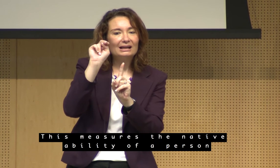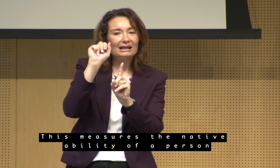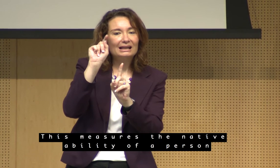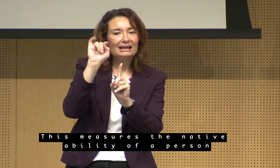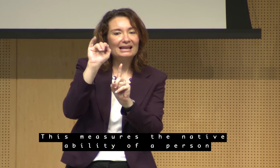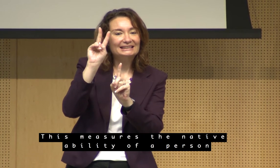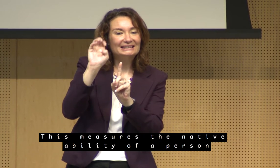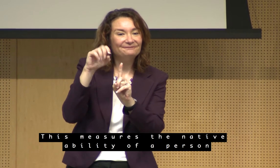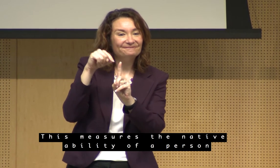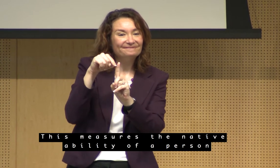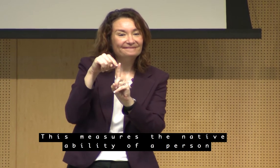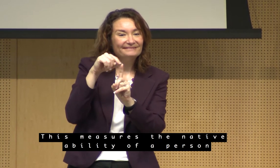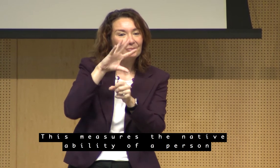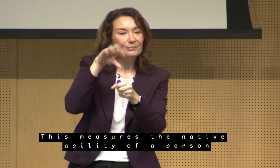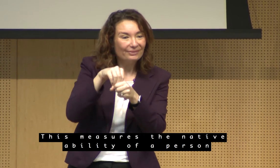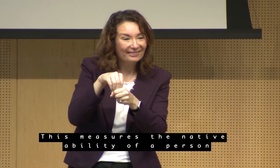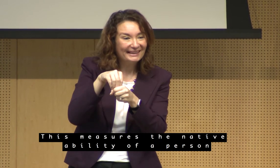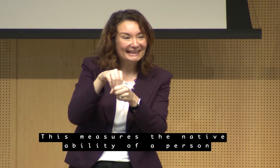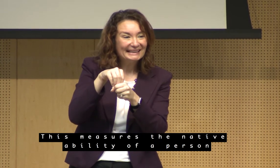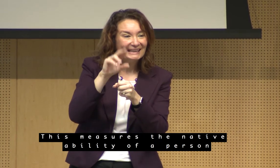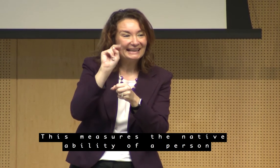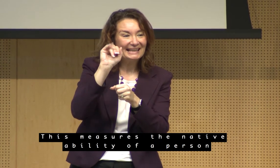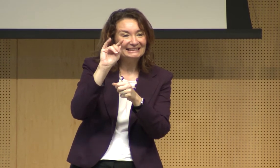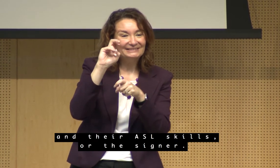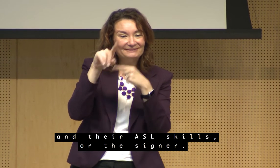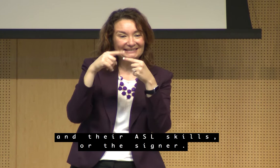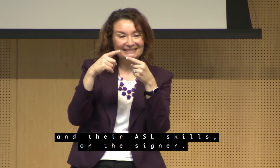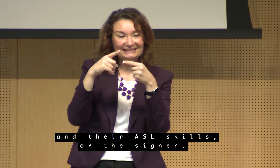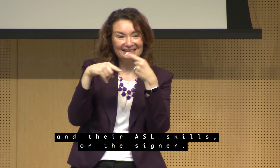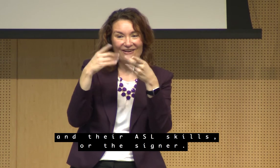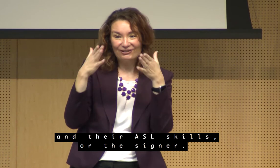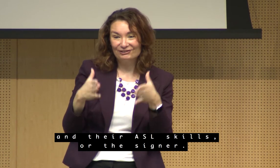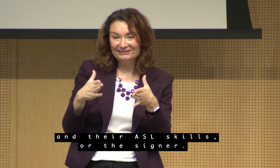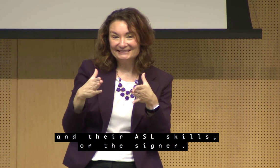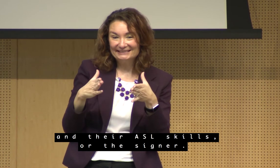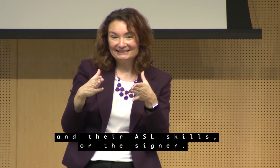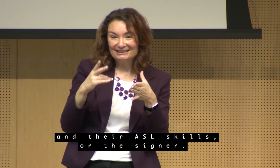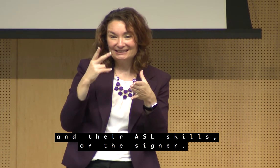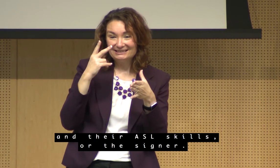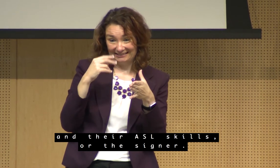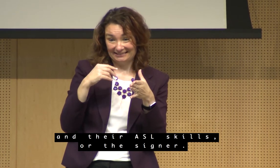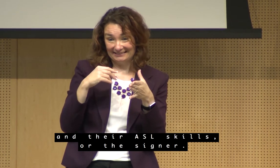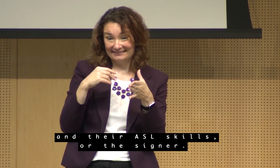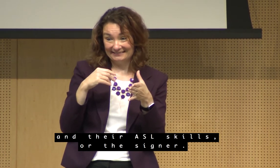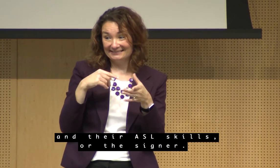the native ability of a person and their ASL skills, or the signer.